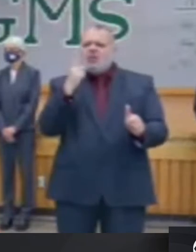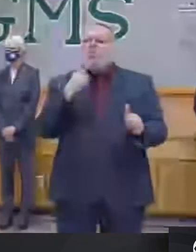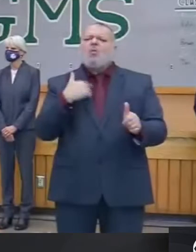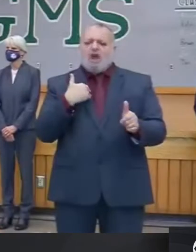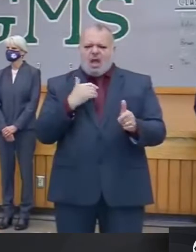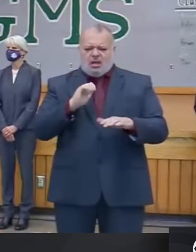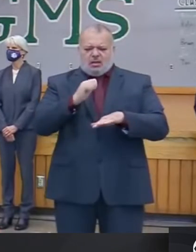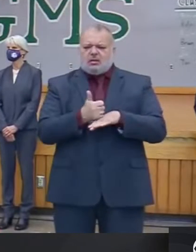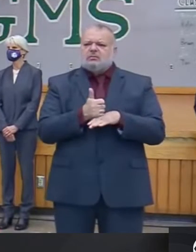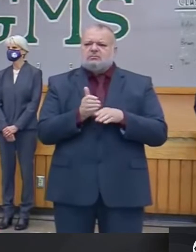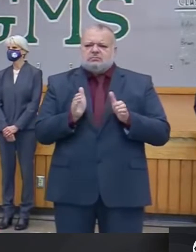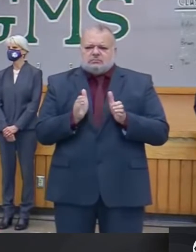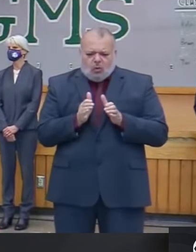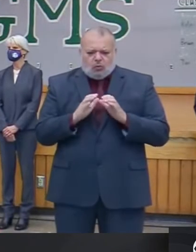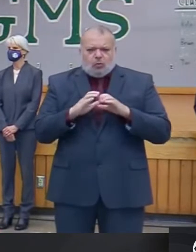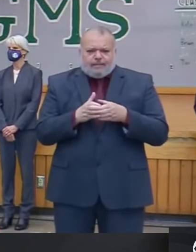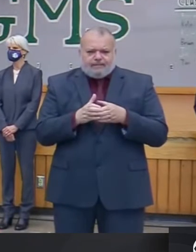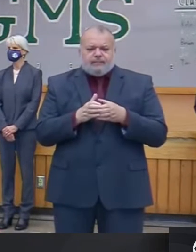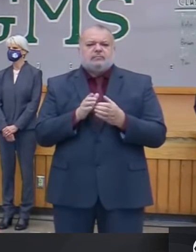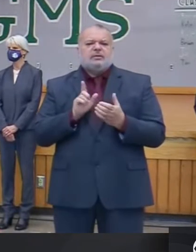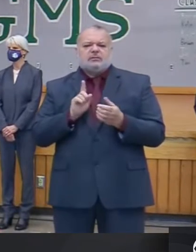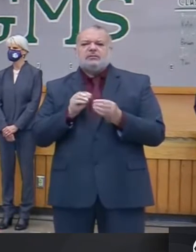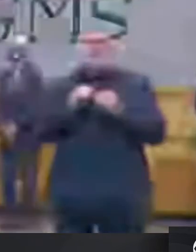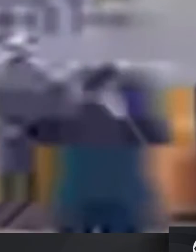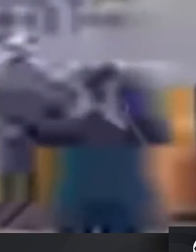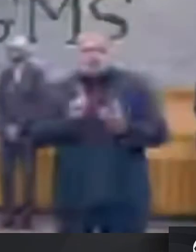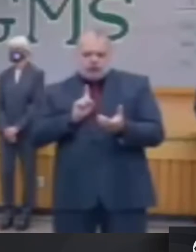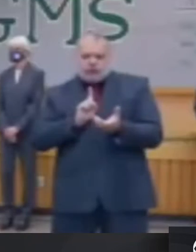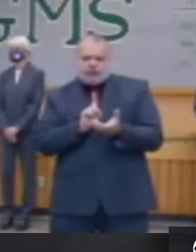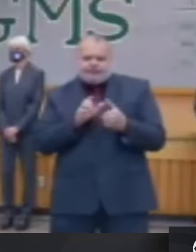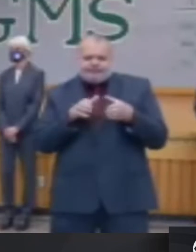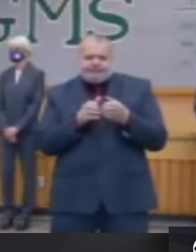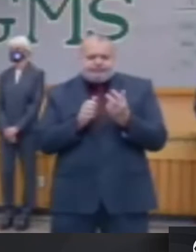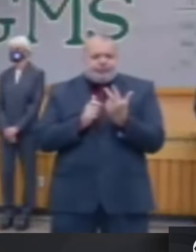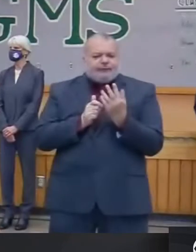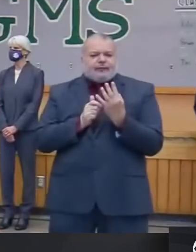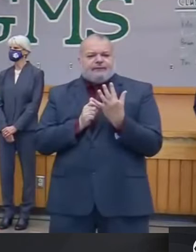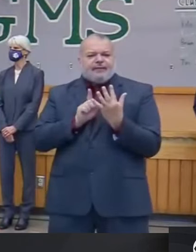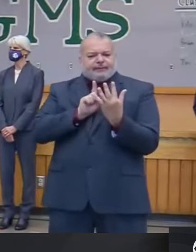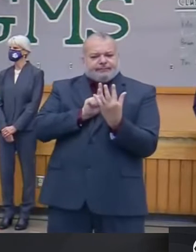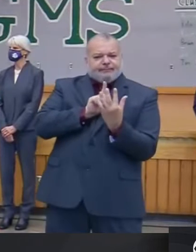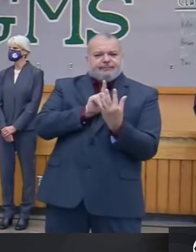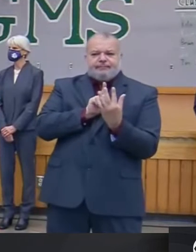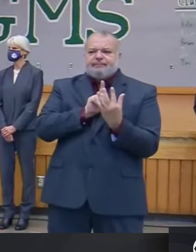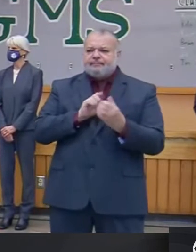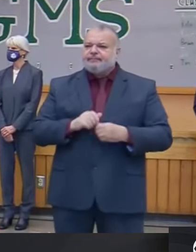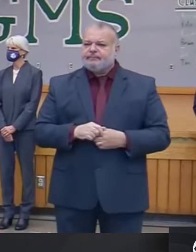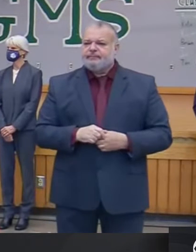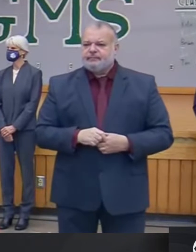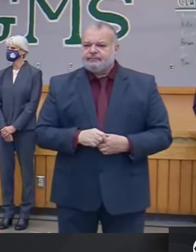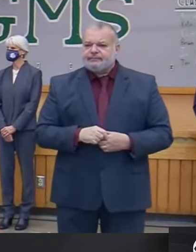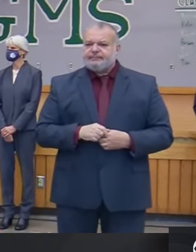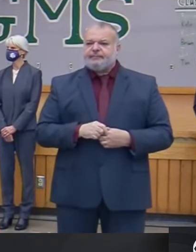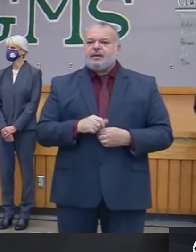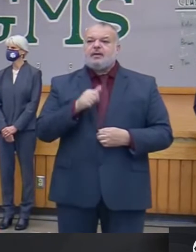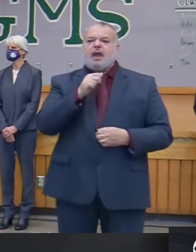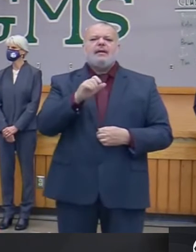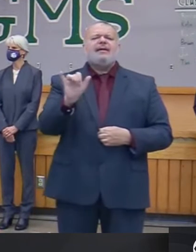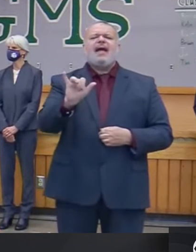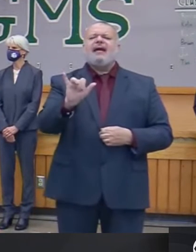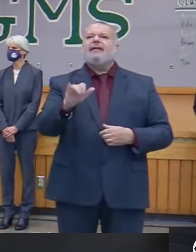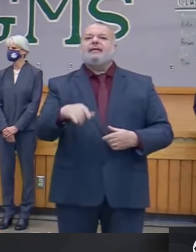The academies will be much more than typical summer vacation learning camp. It'll be a multi-year program that the